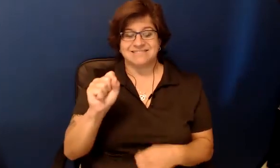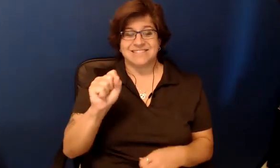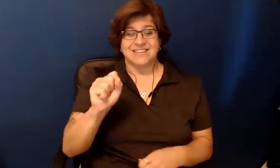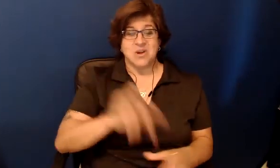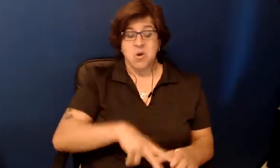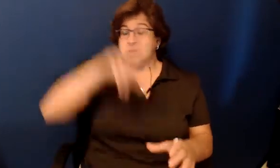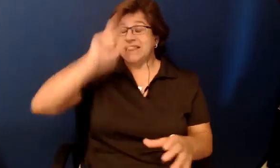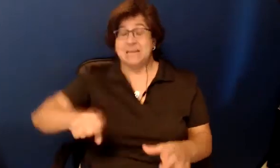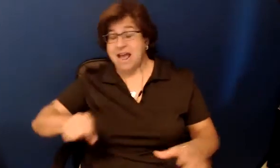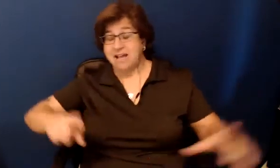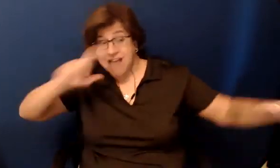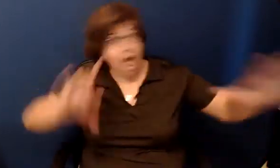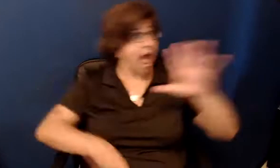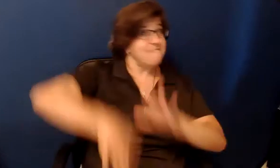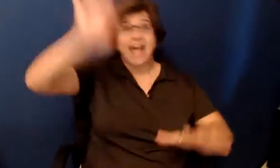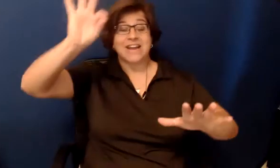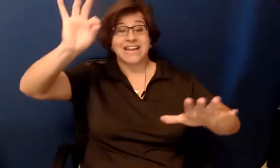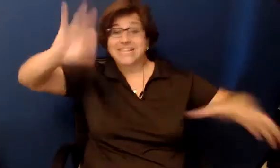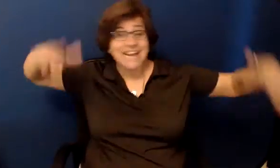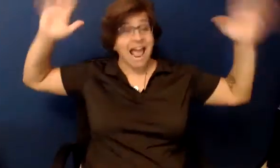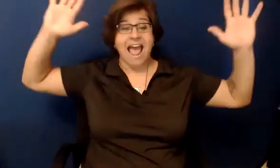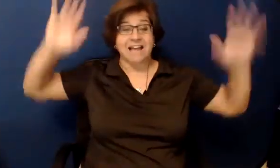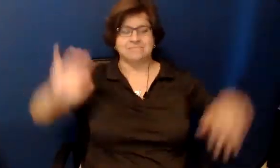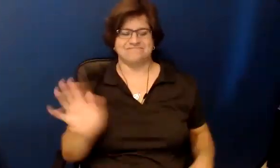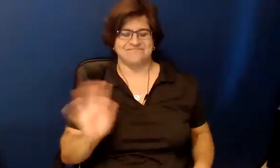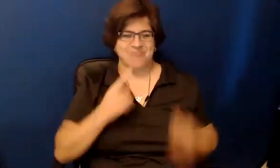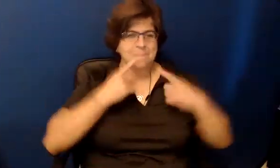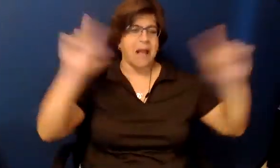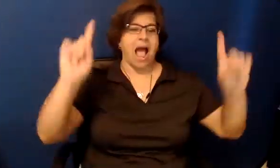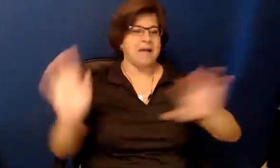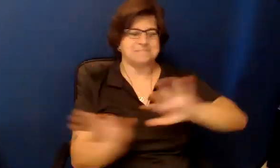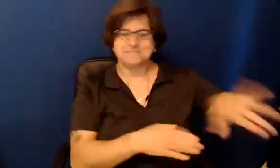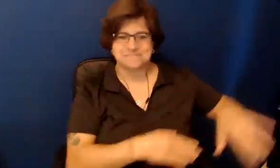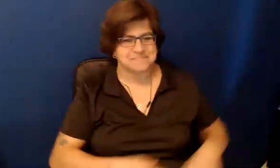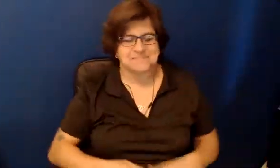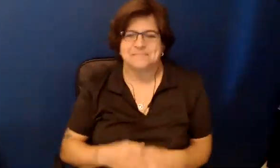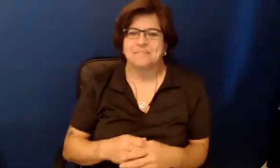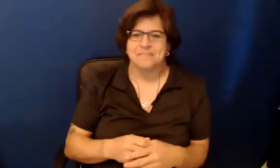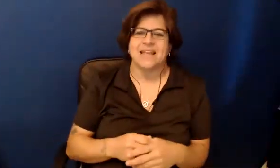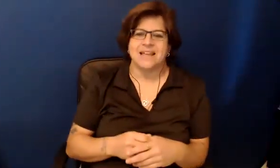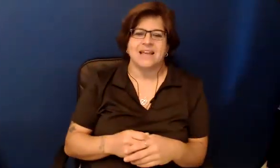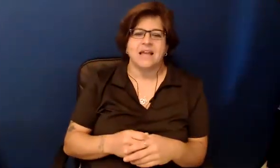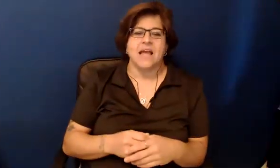of it. Eureka, I found it, His brain was at work, even while he was sleeping. So